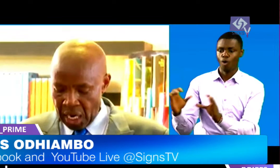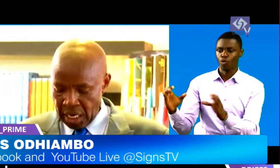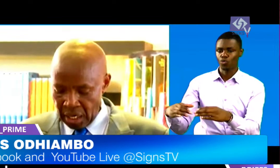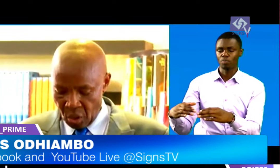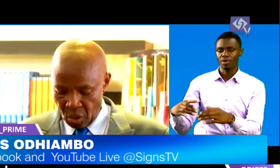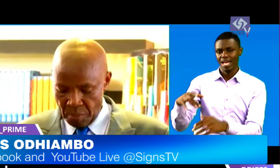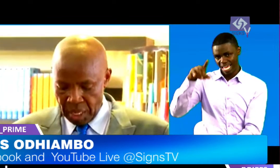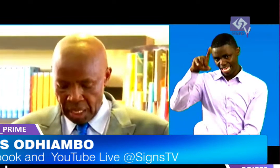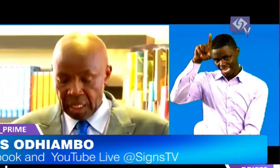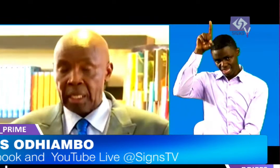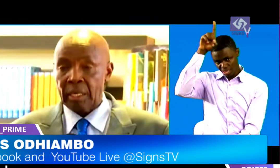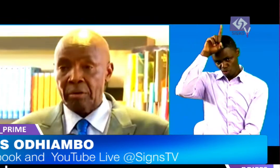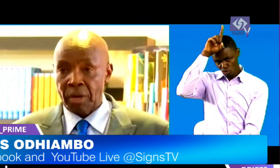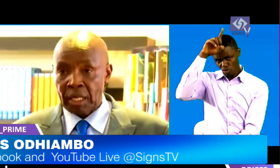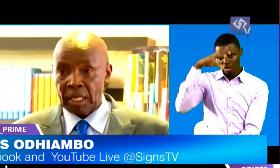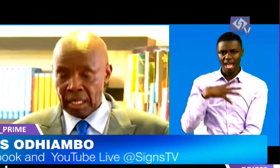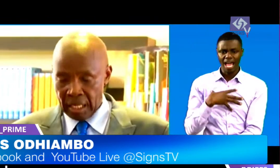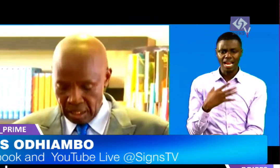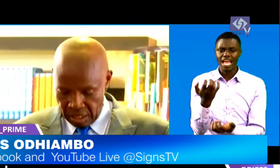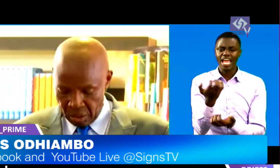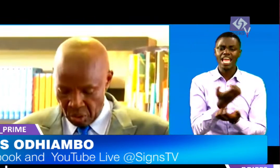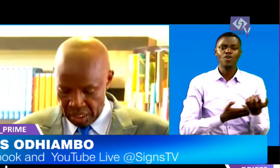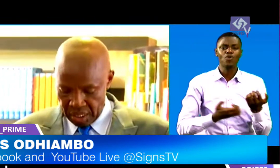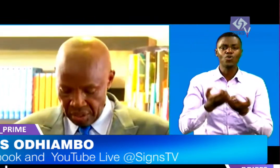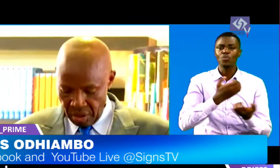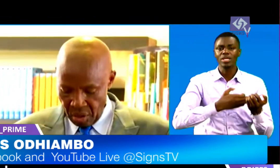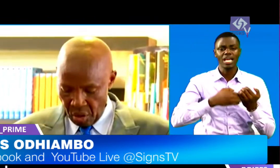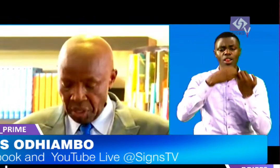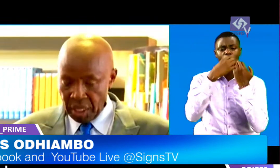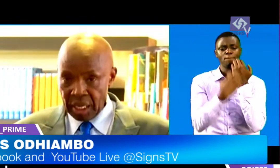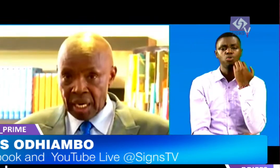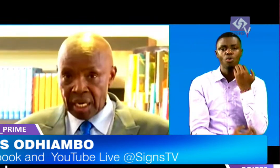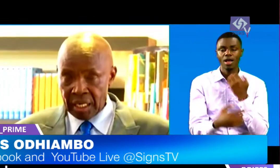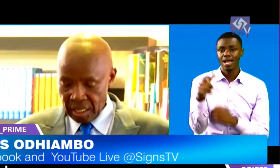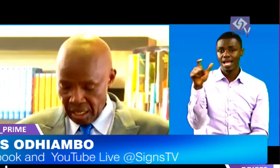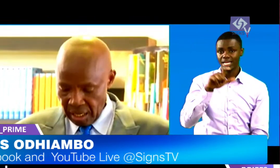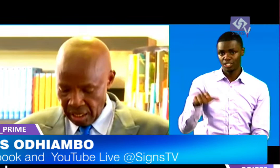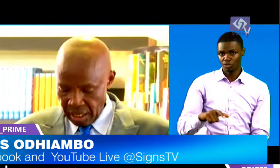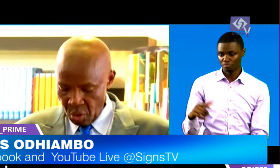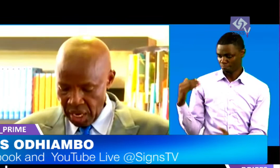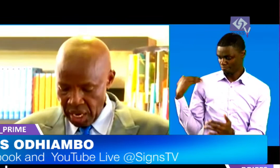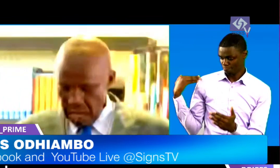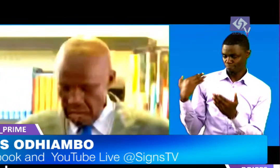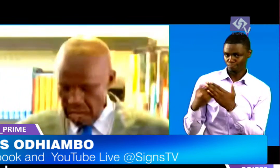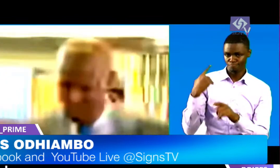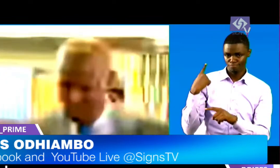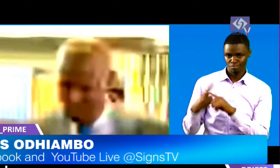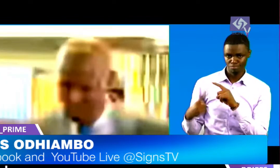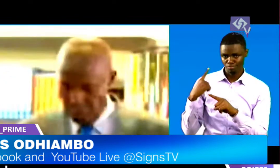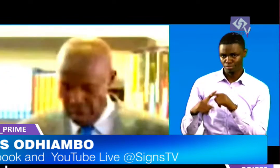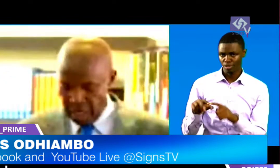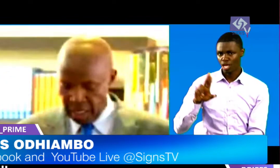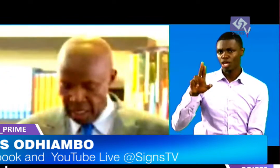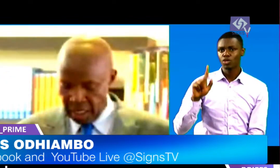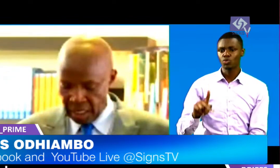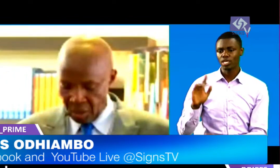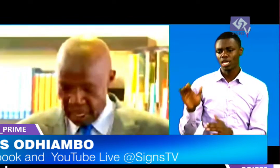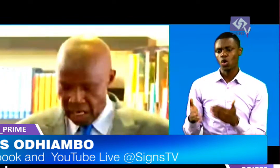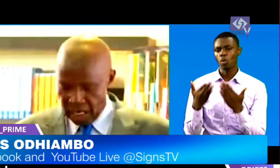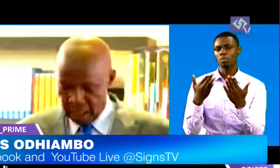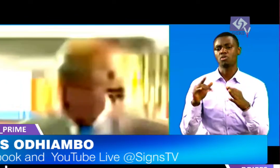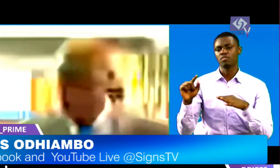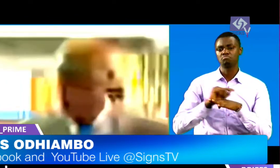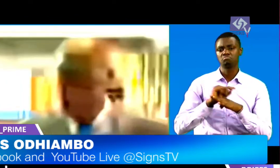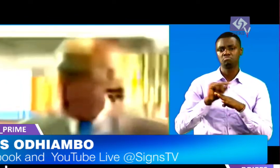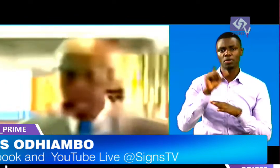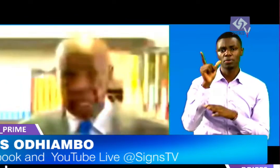rural and economically disadvantaged regions. Over the years, The UK has also provided training